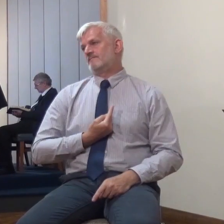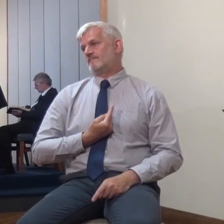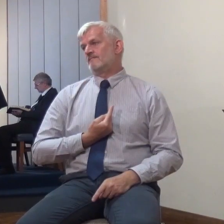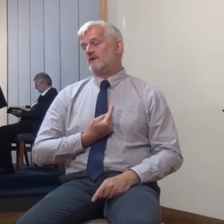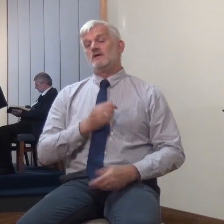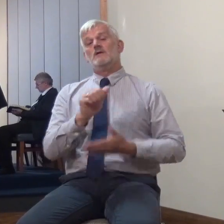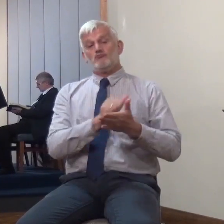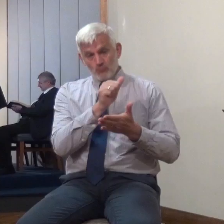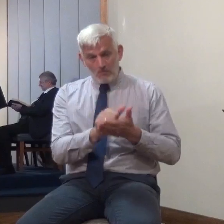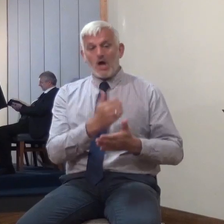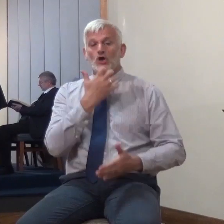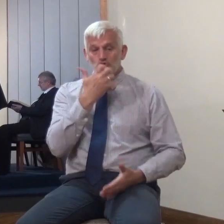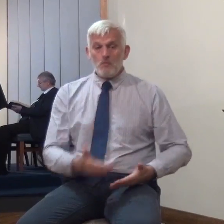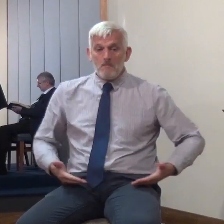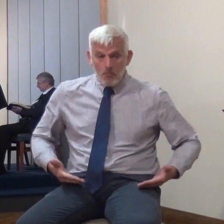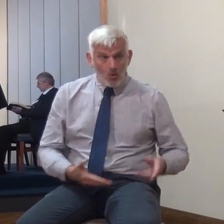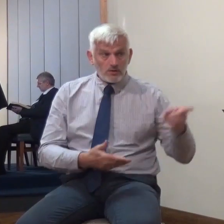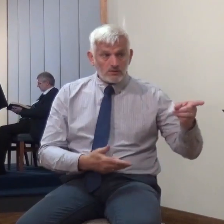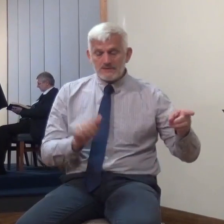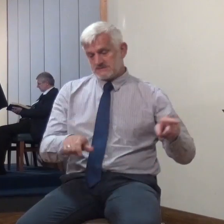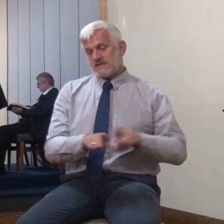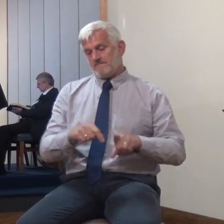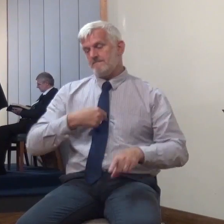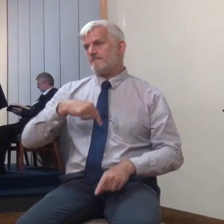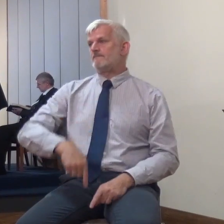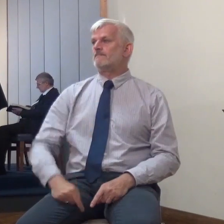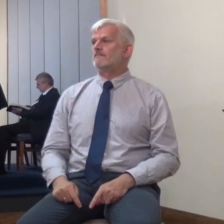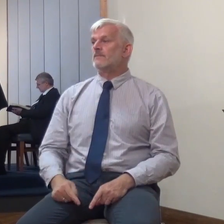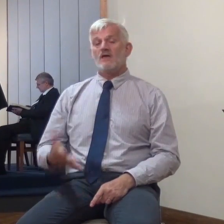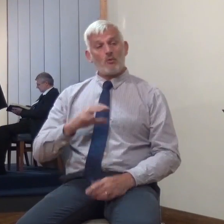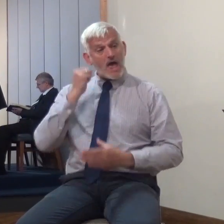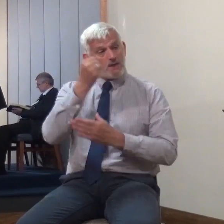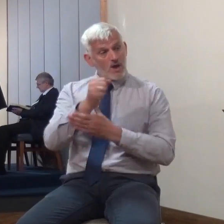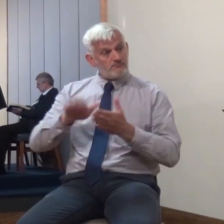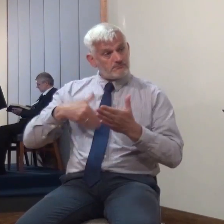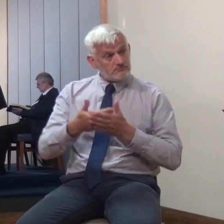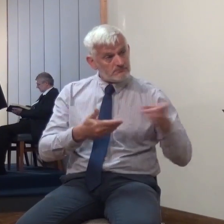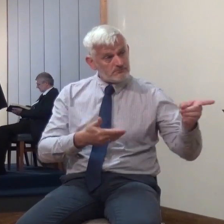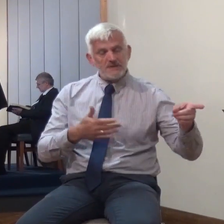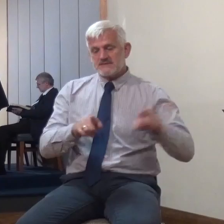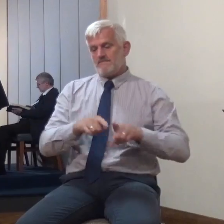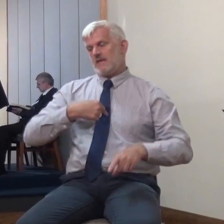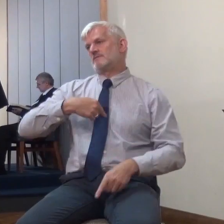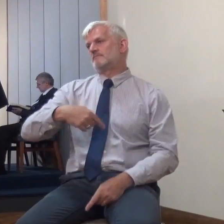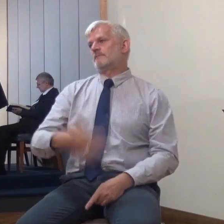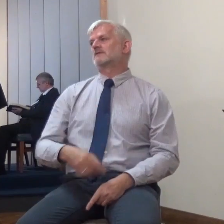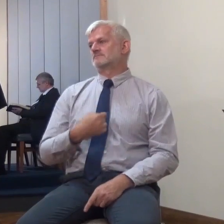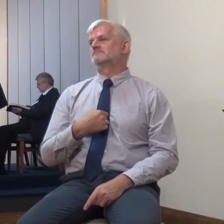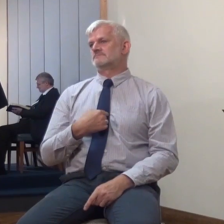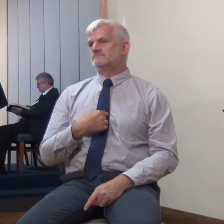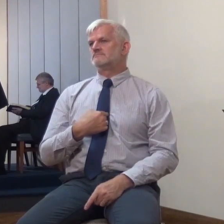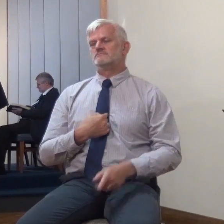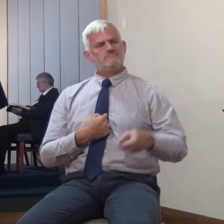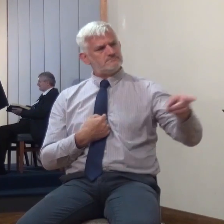Israelite? So am I. Are they the seed of Abraham? So am I. Are